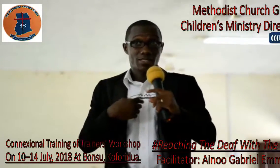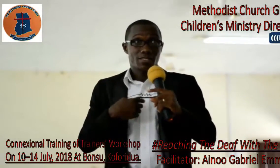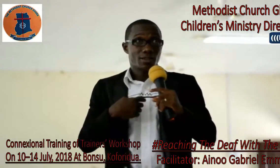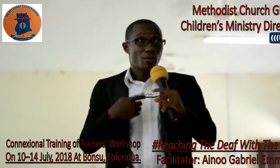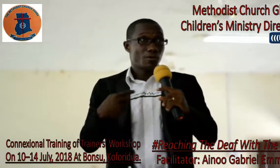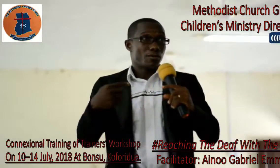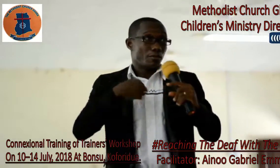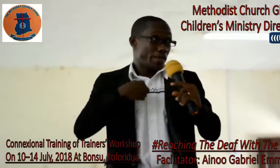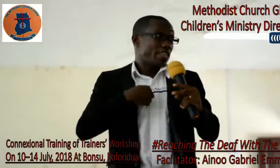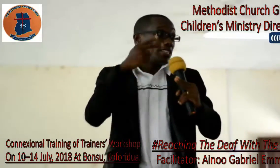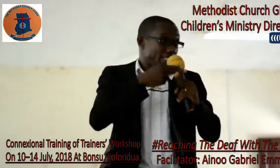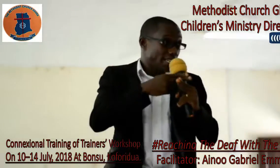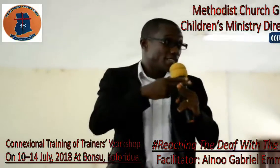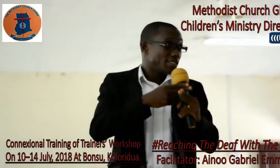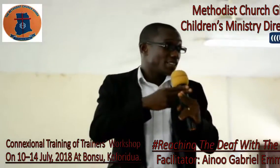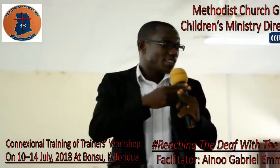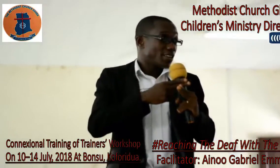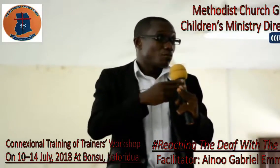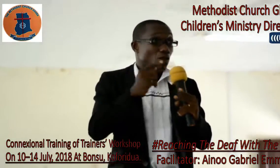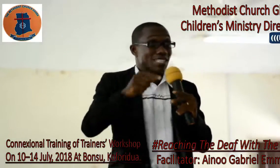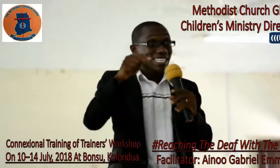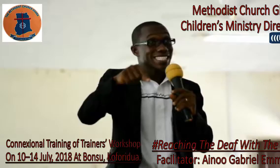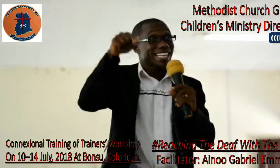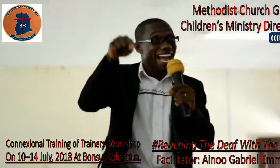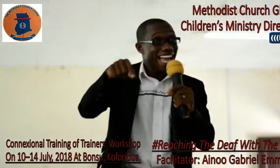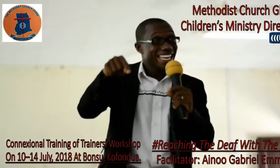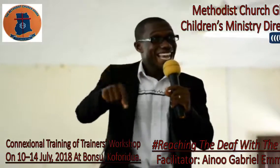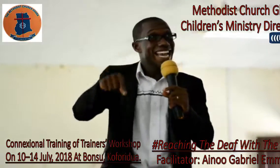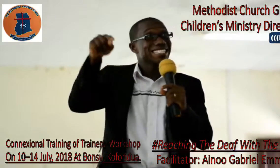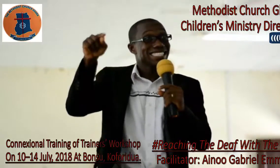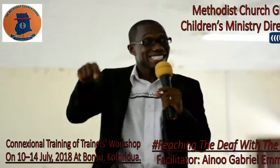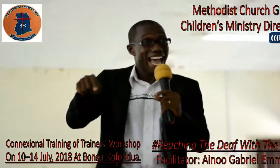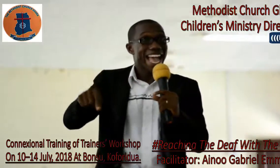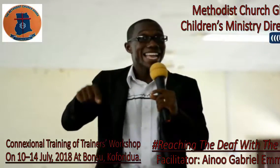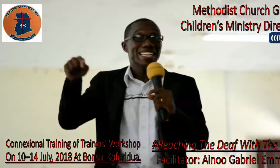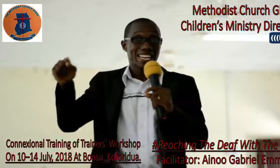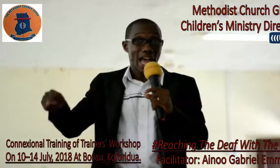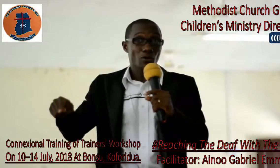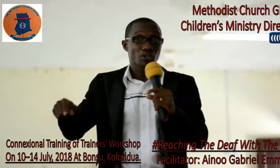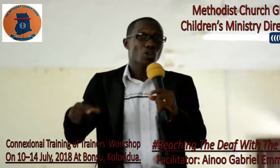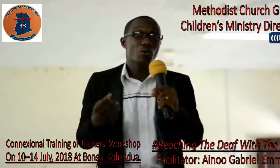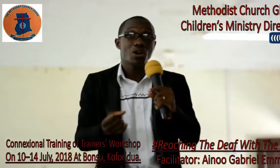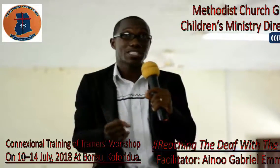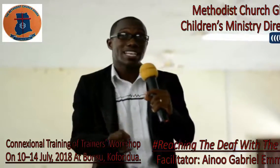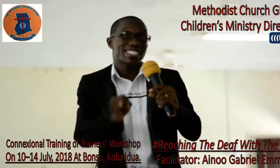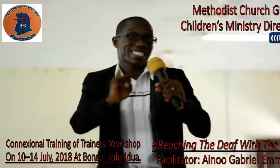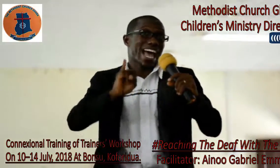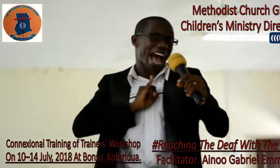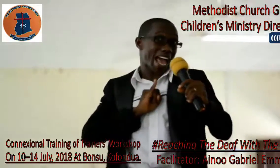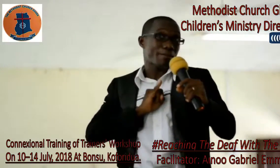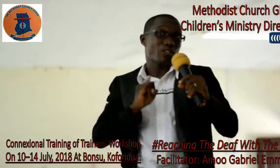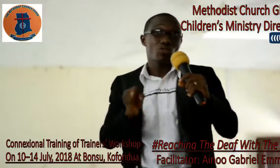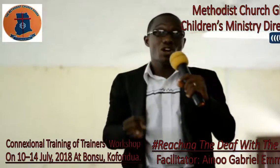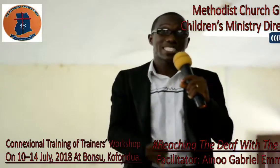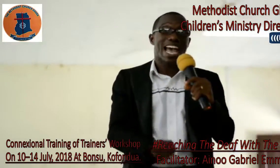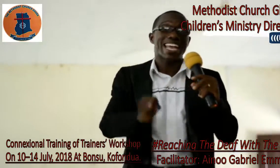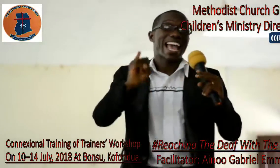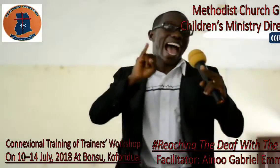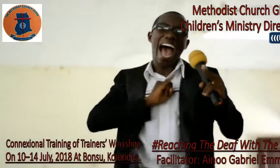No, midin. Because this is Ghanaian sign language. So we don't say this is I, but we don't sign